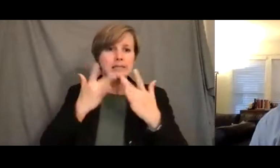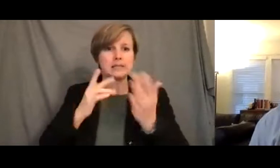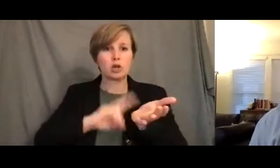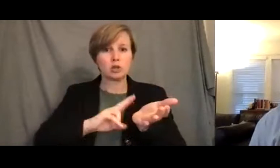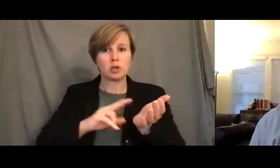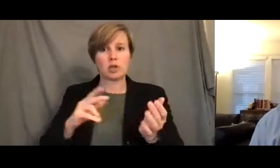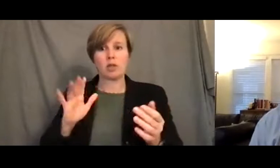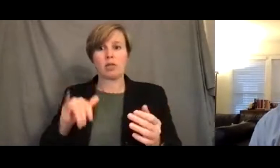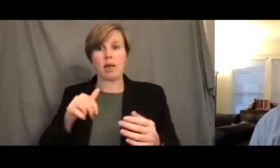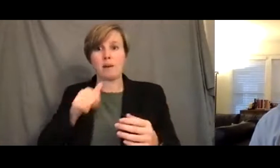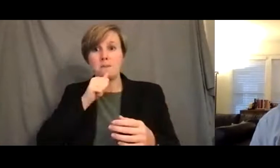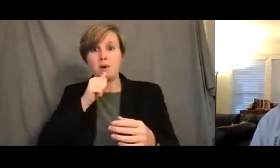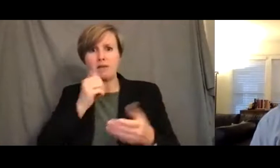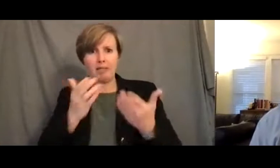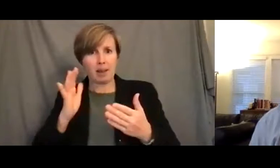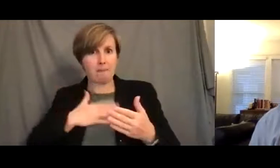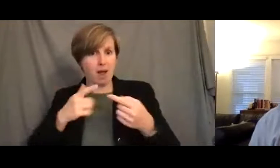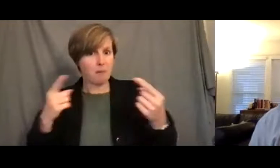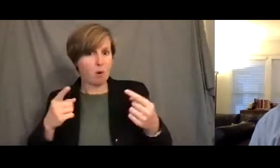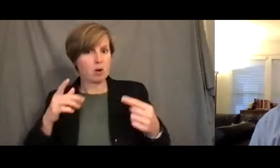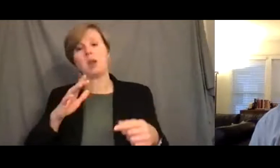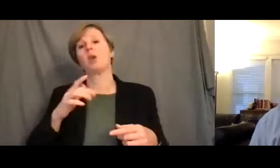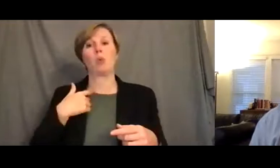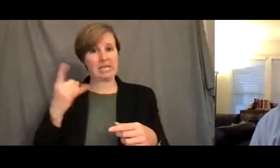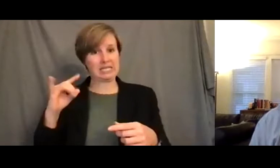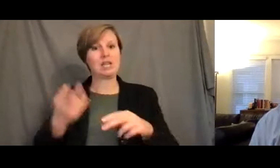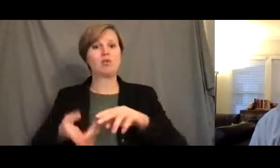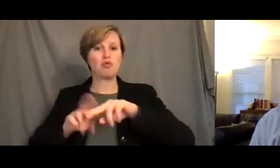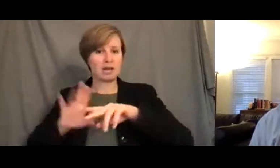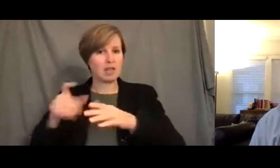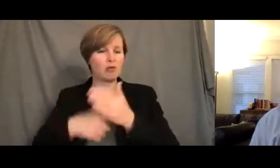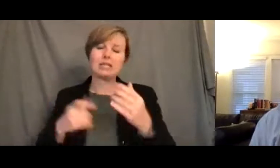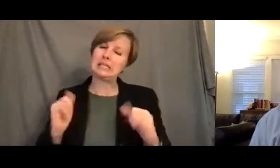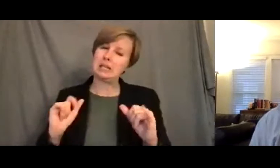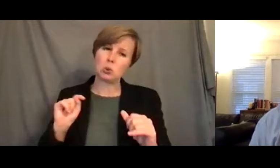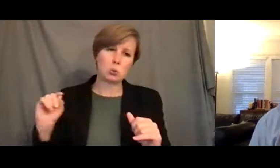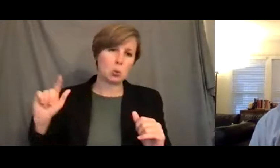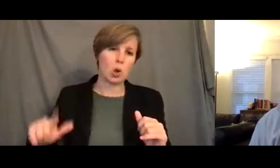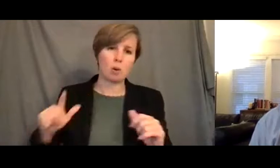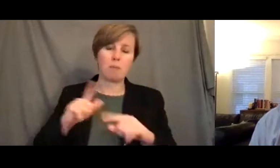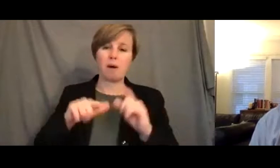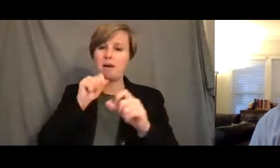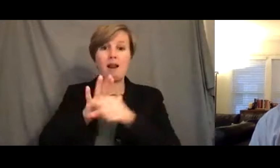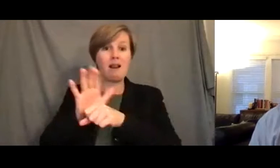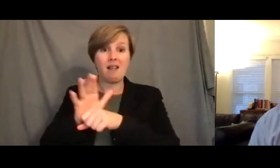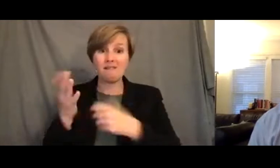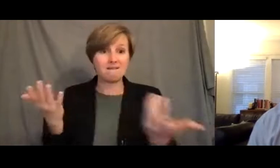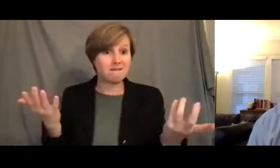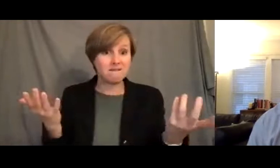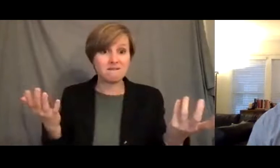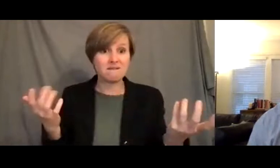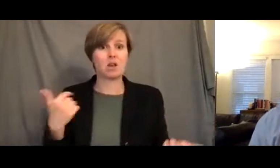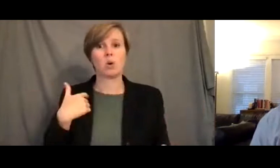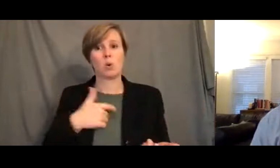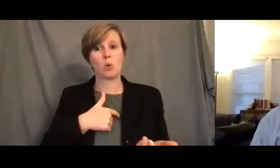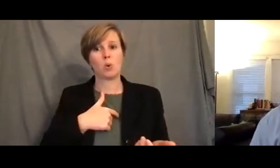my opponent's mother does, we've raised their rates a little bit. It's still too low, but they're not enough of them. We're working